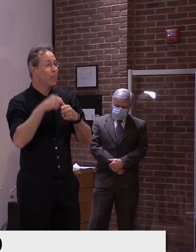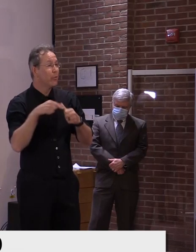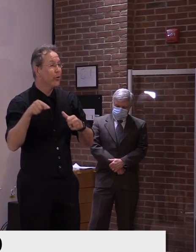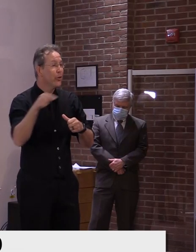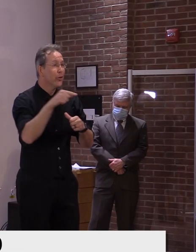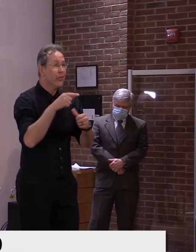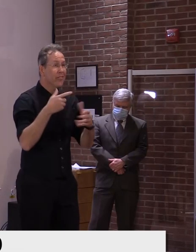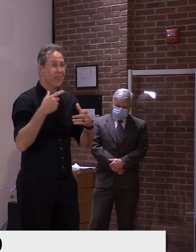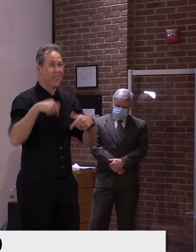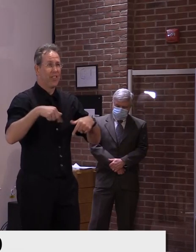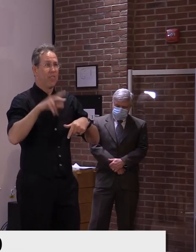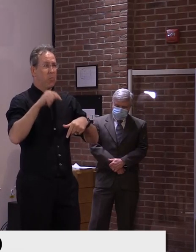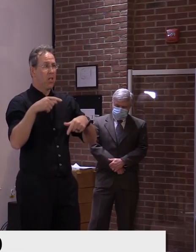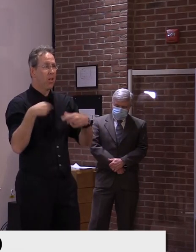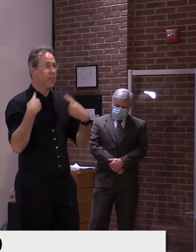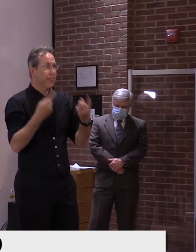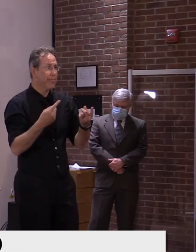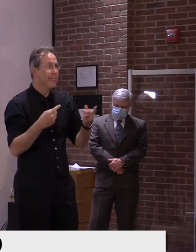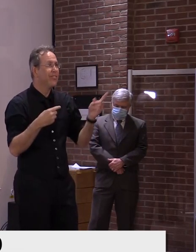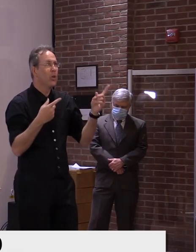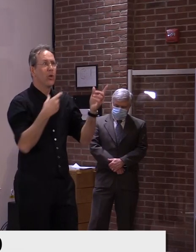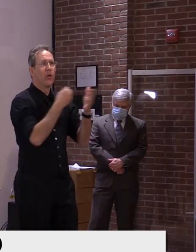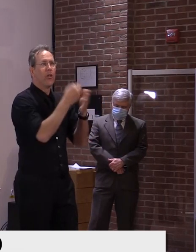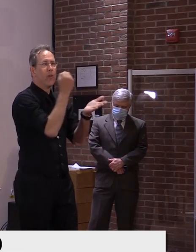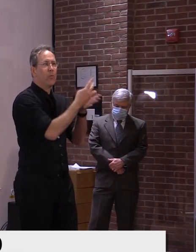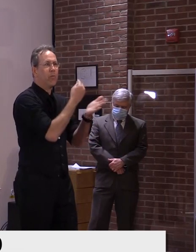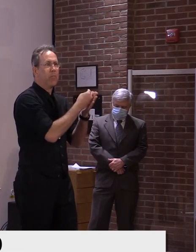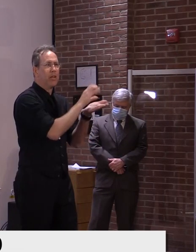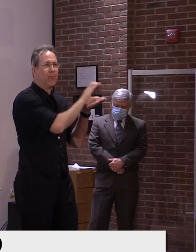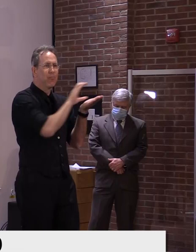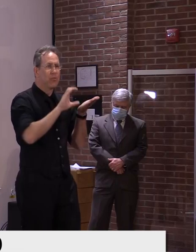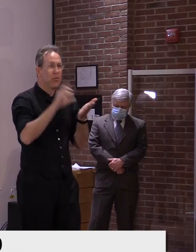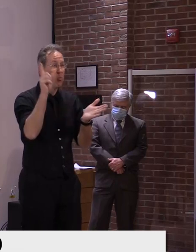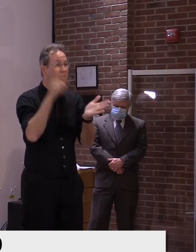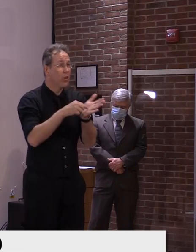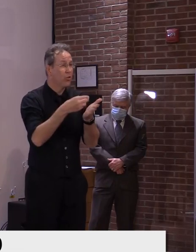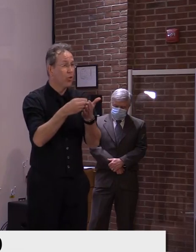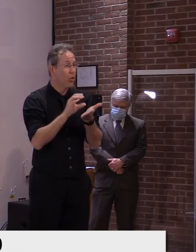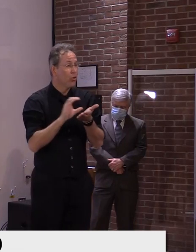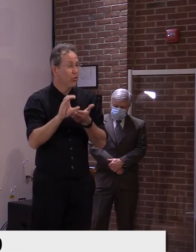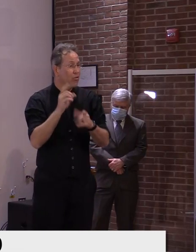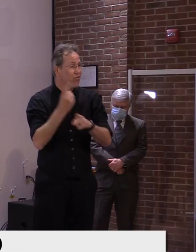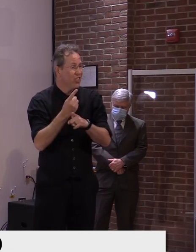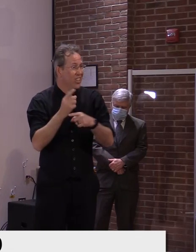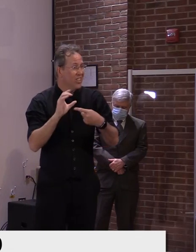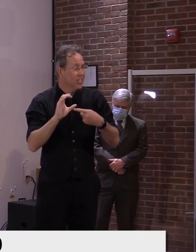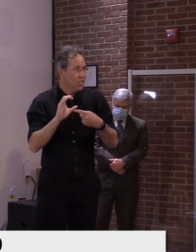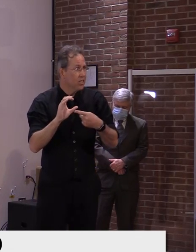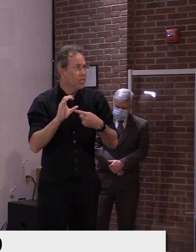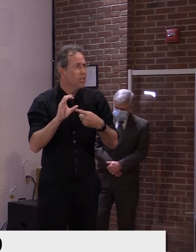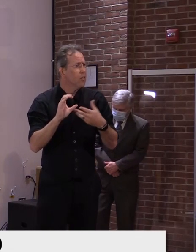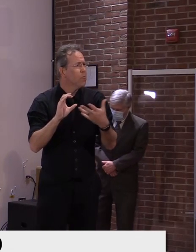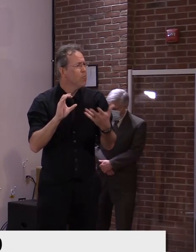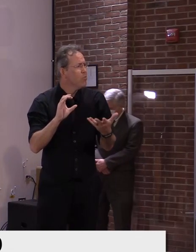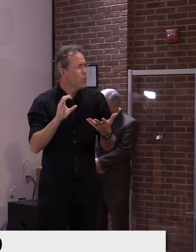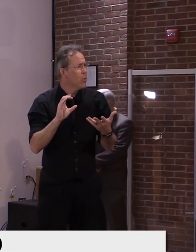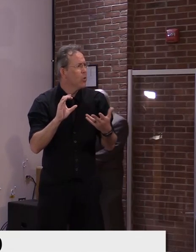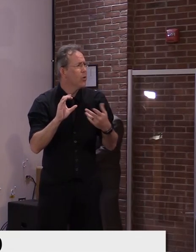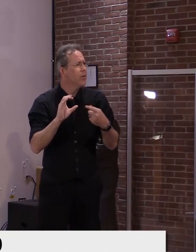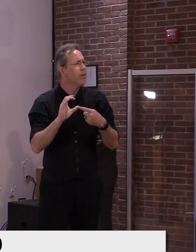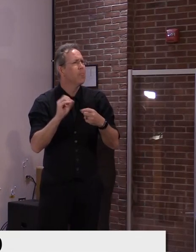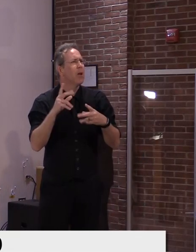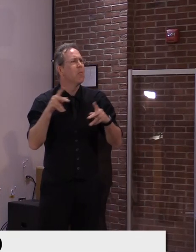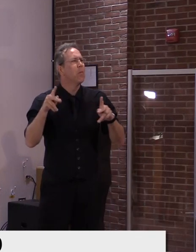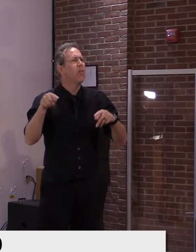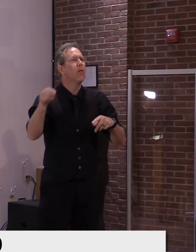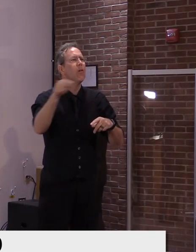have to continue to pay and wouldn't have the same tax rate. As you're aware, many of these Vermonters collecting replacement